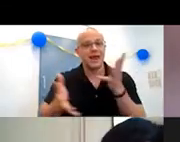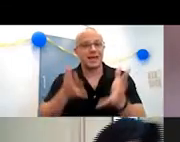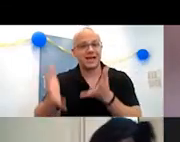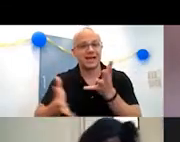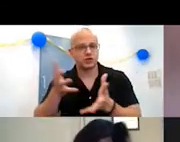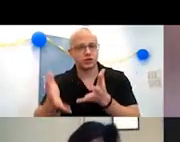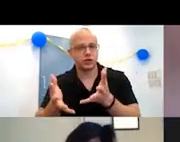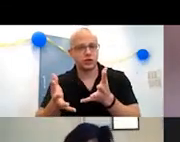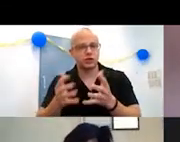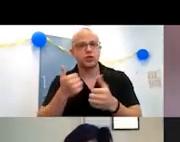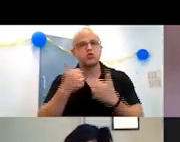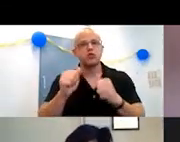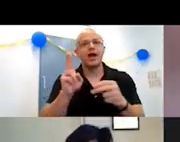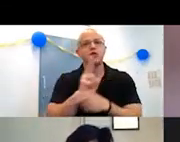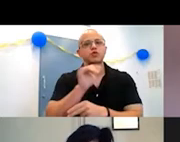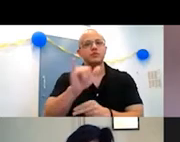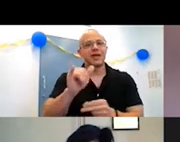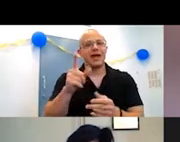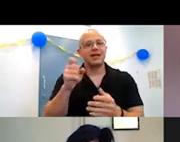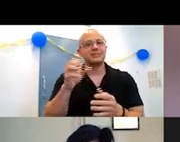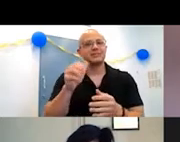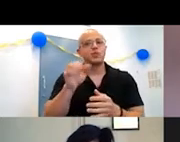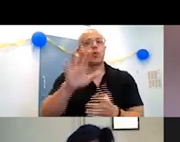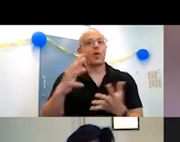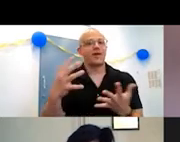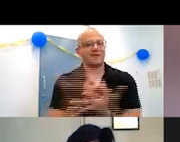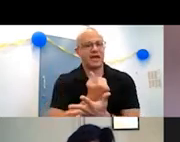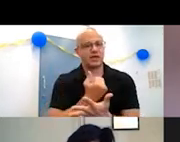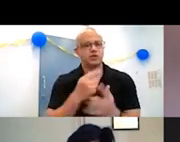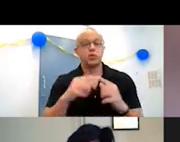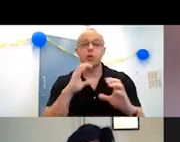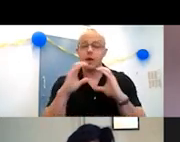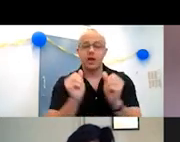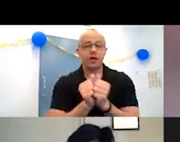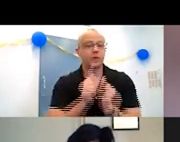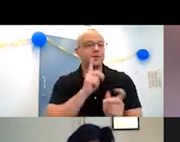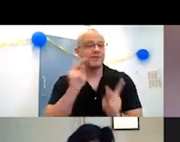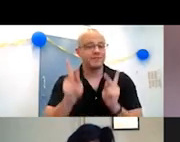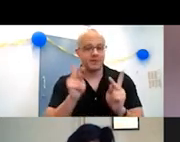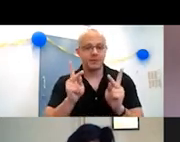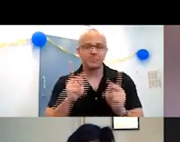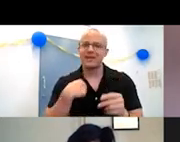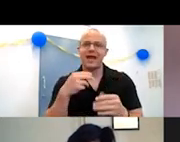Blueberry is you're picking a berry and it's blue and you're eating it. So